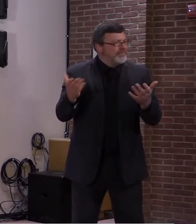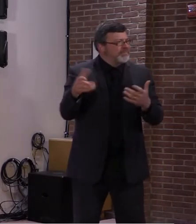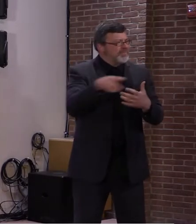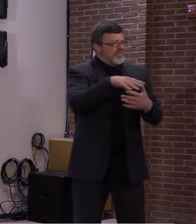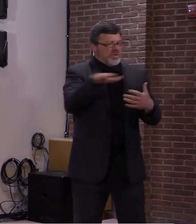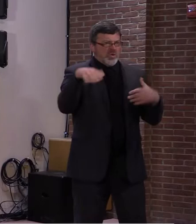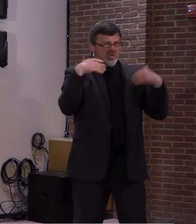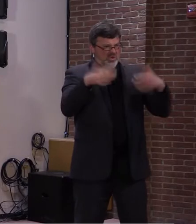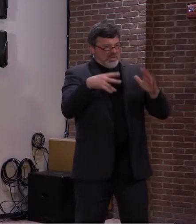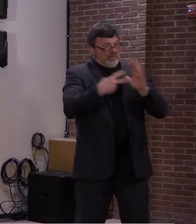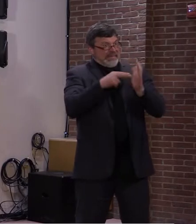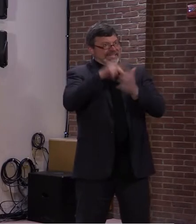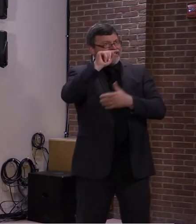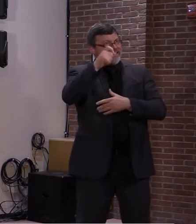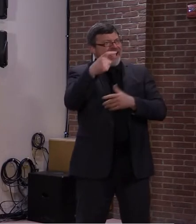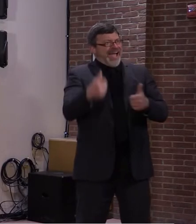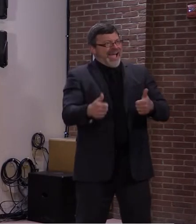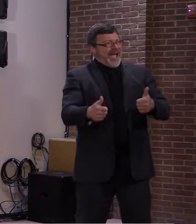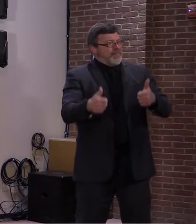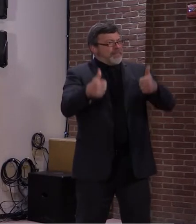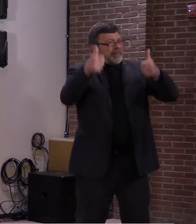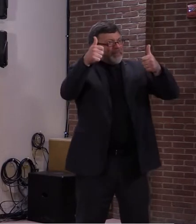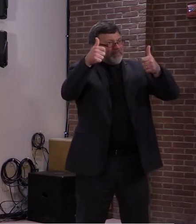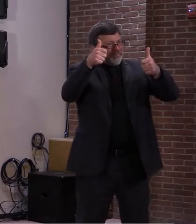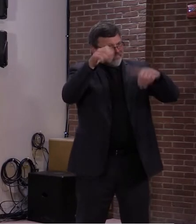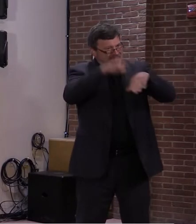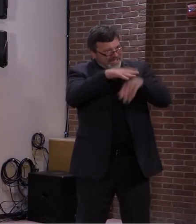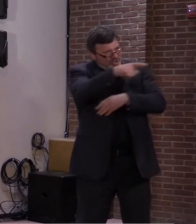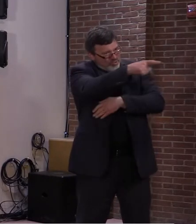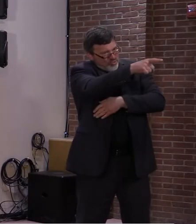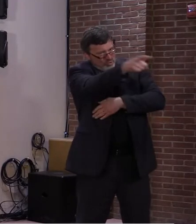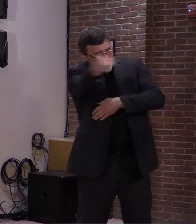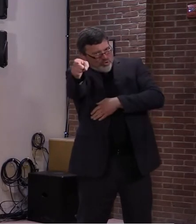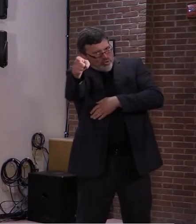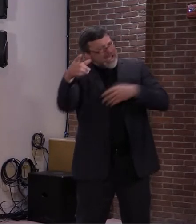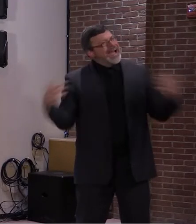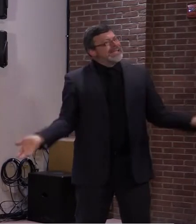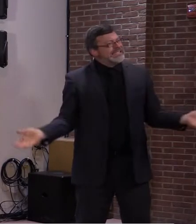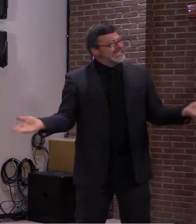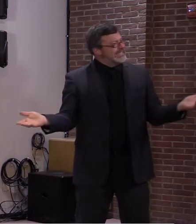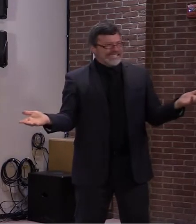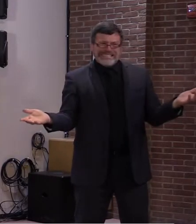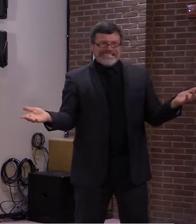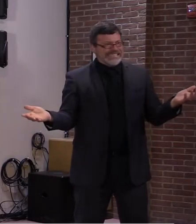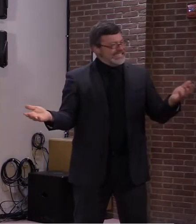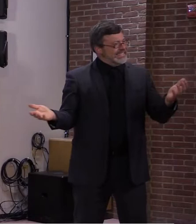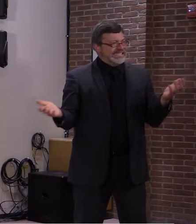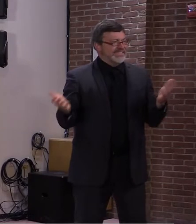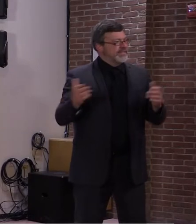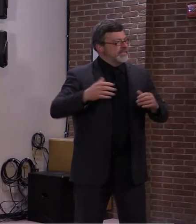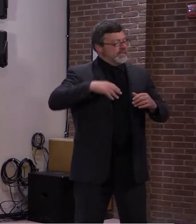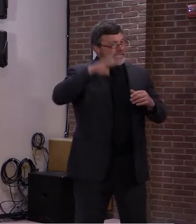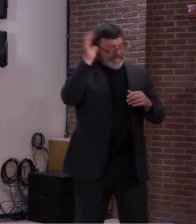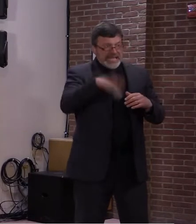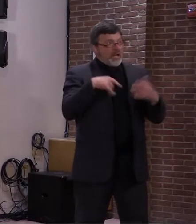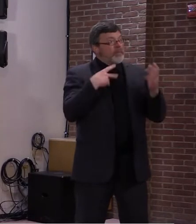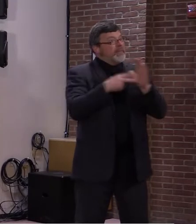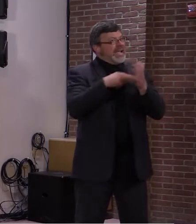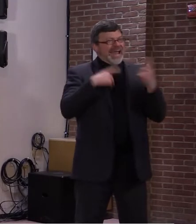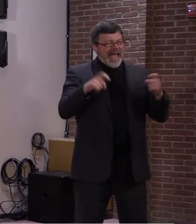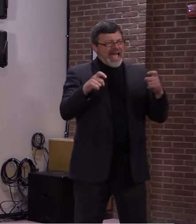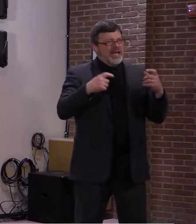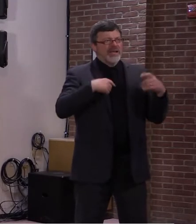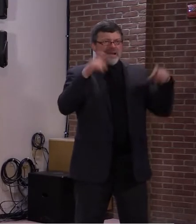people, and we're competing with the rest of the country for them, which is why I included relocation